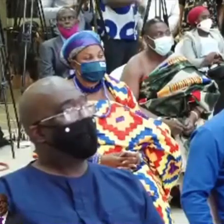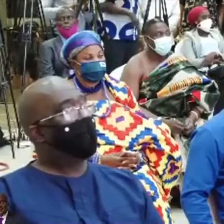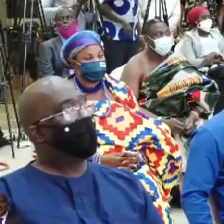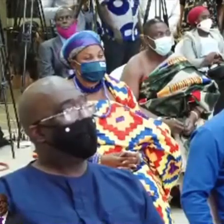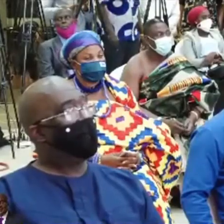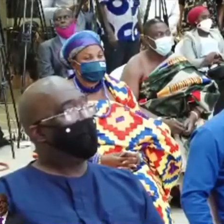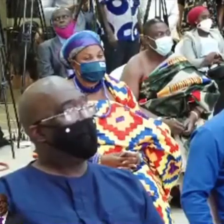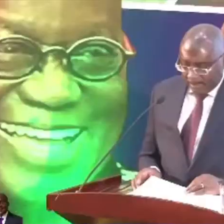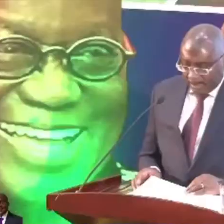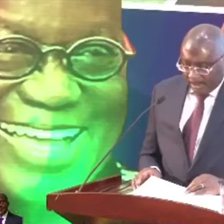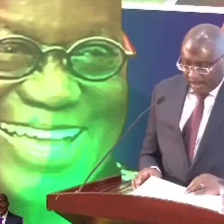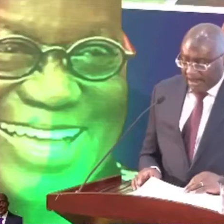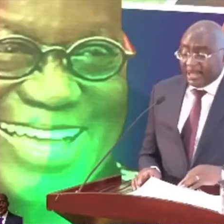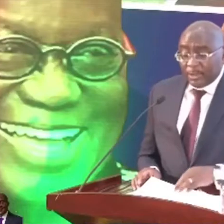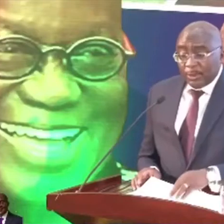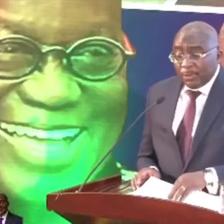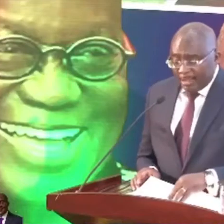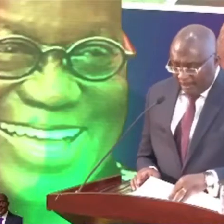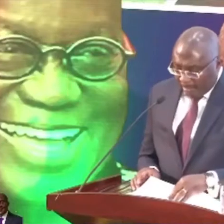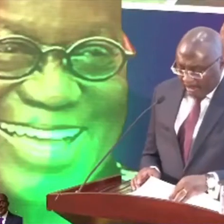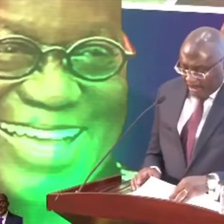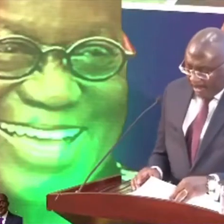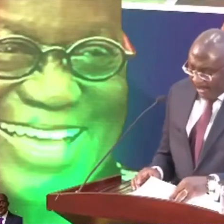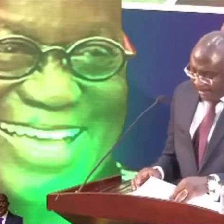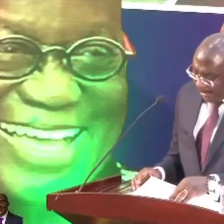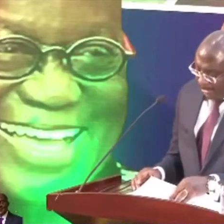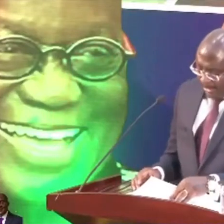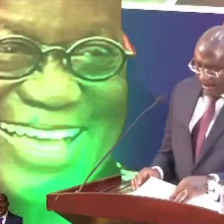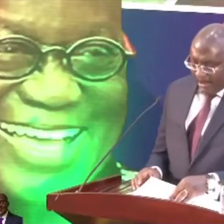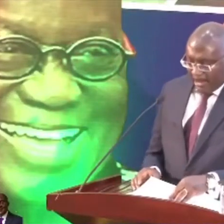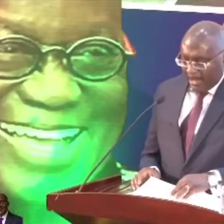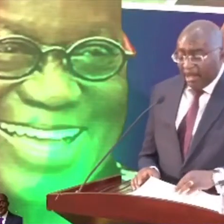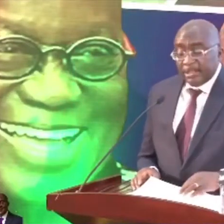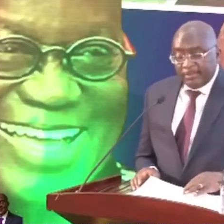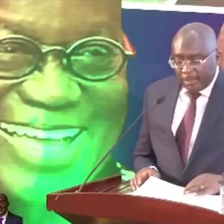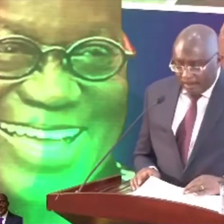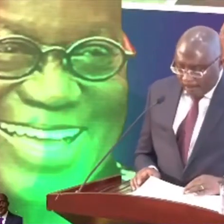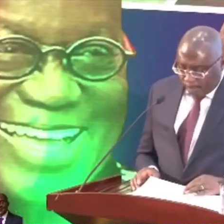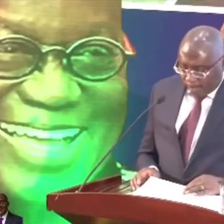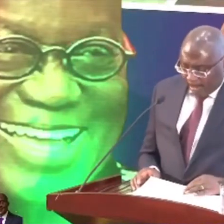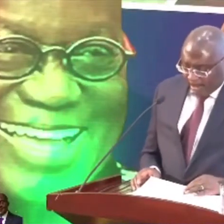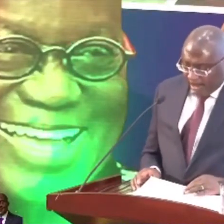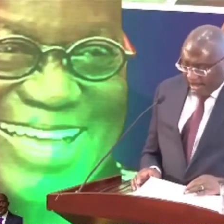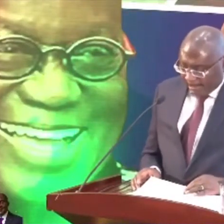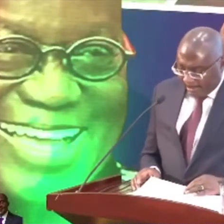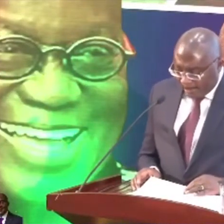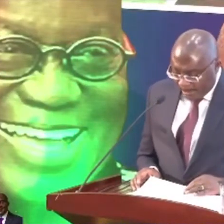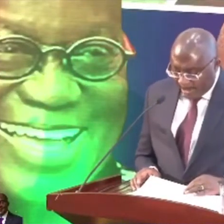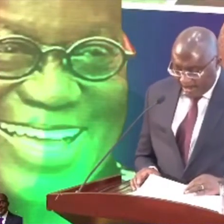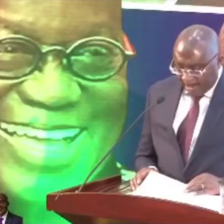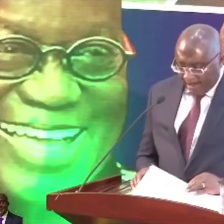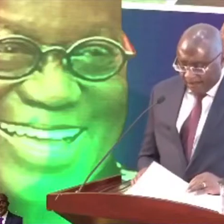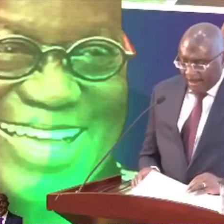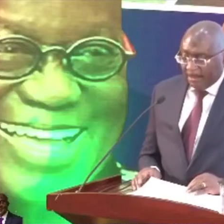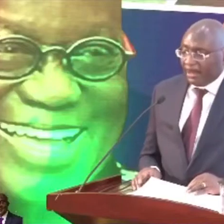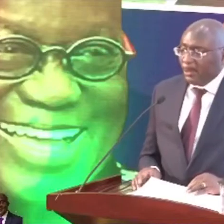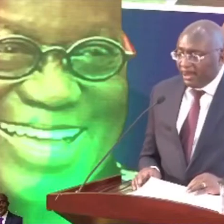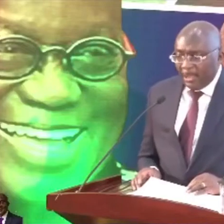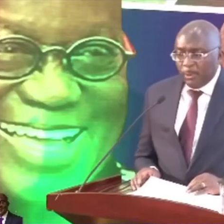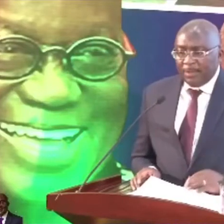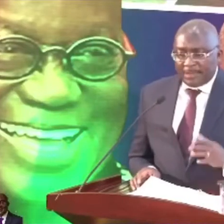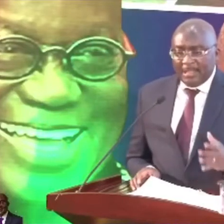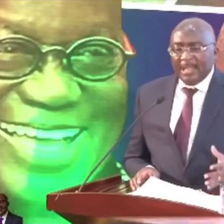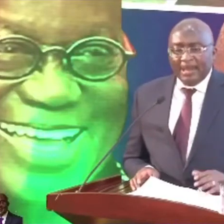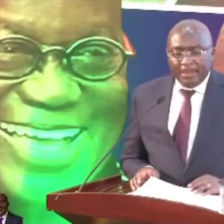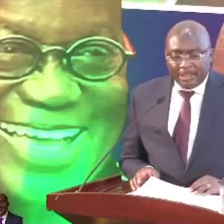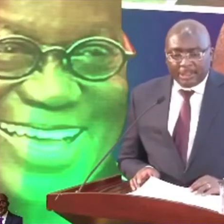are used to. This has not received much attention in our development process until recently. But today you